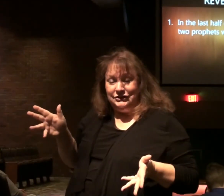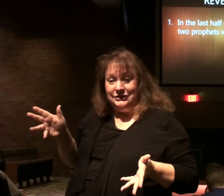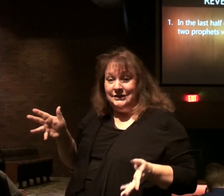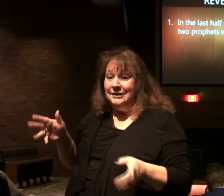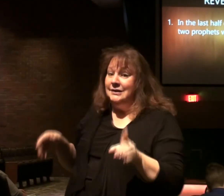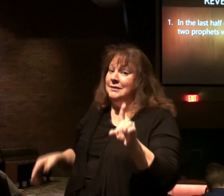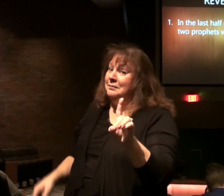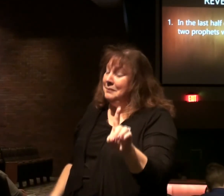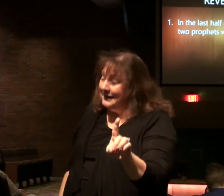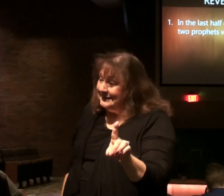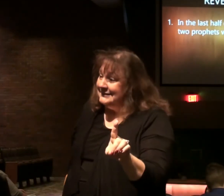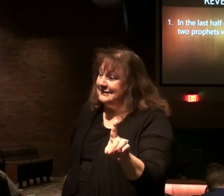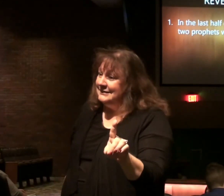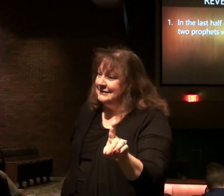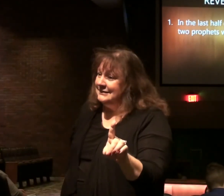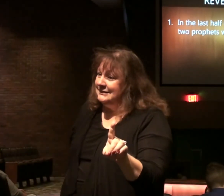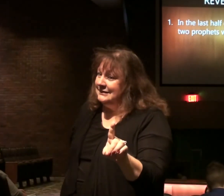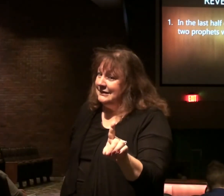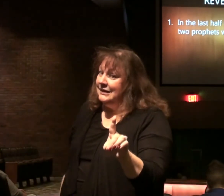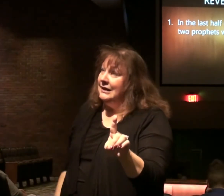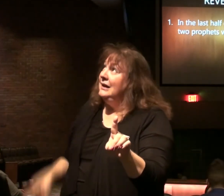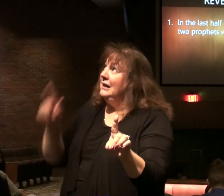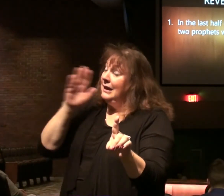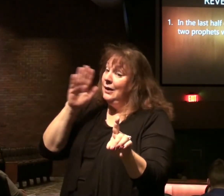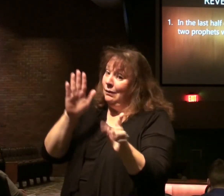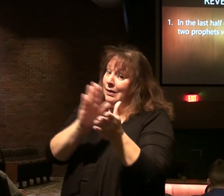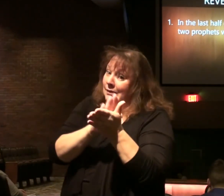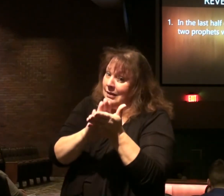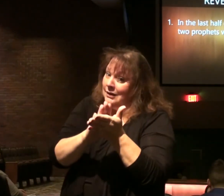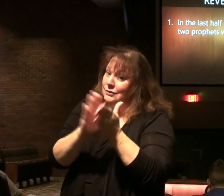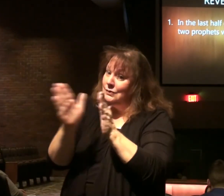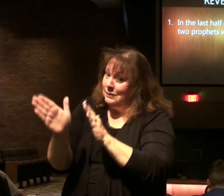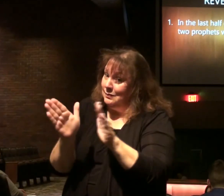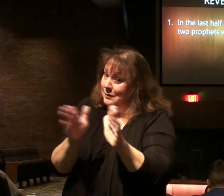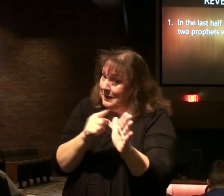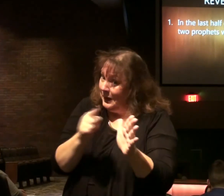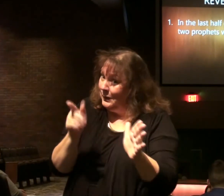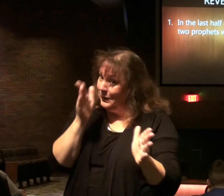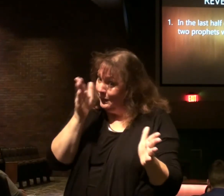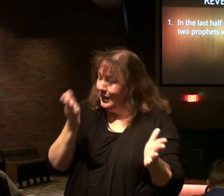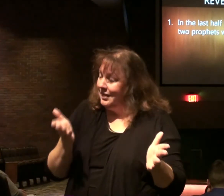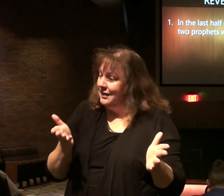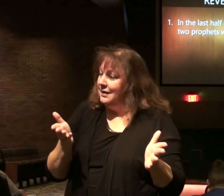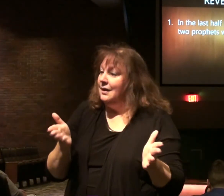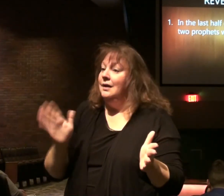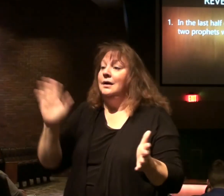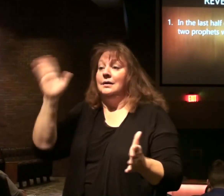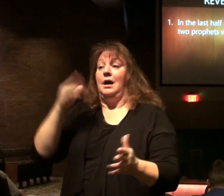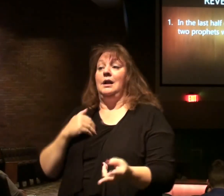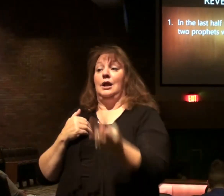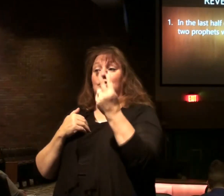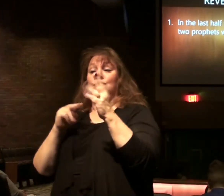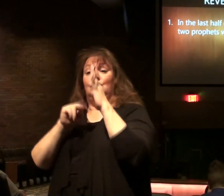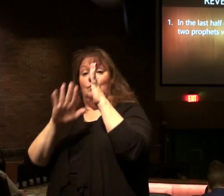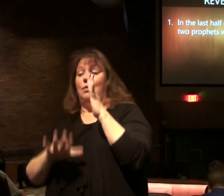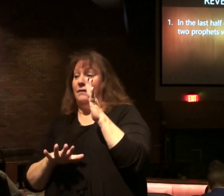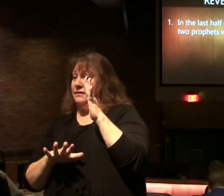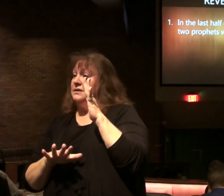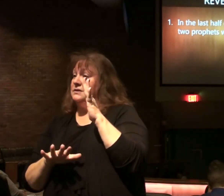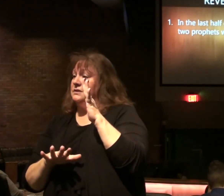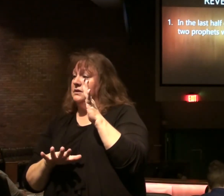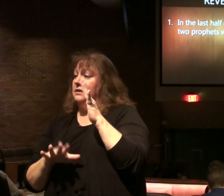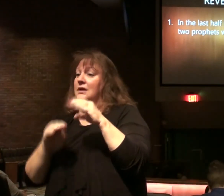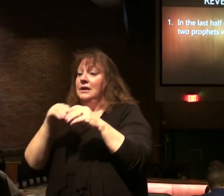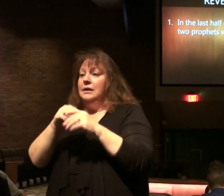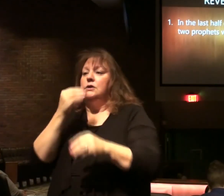But. He can cleanse you. And prepare you. God will have two prophets. for him. I take it in